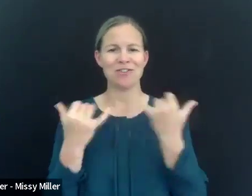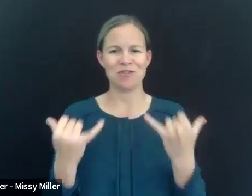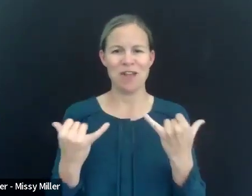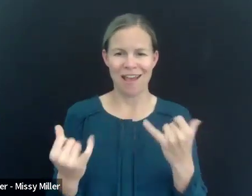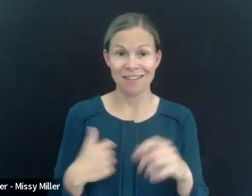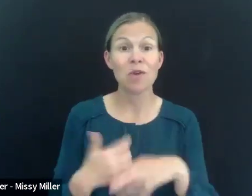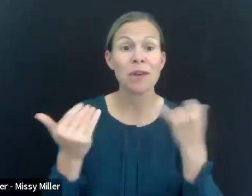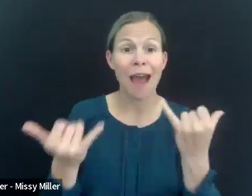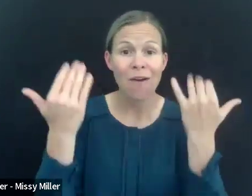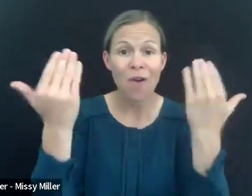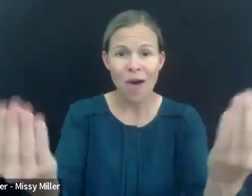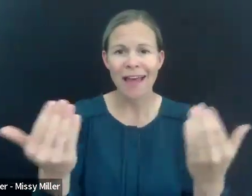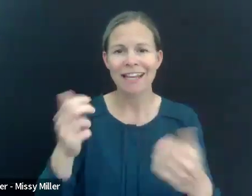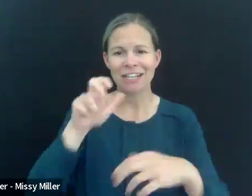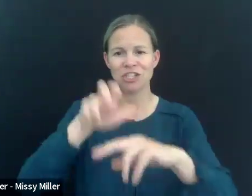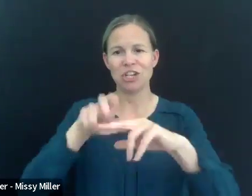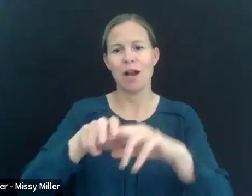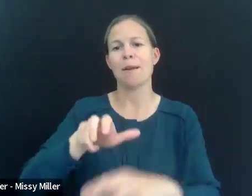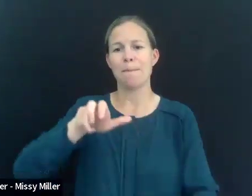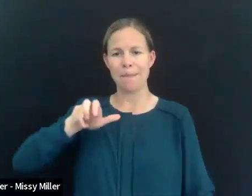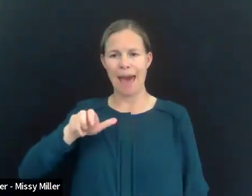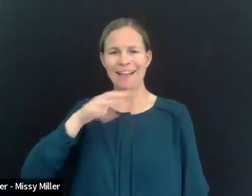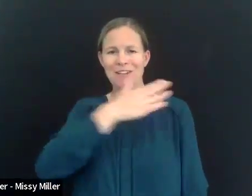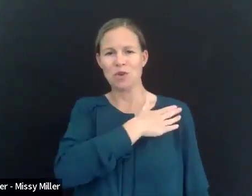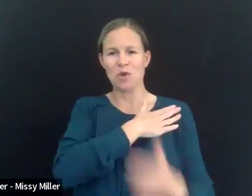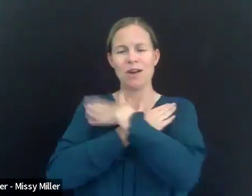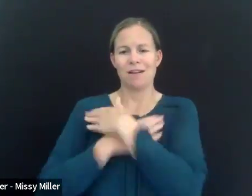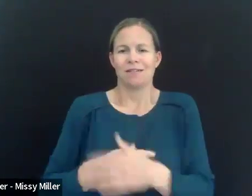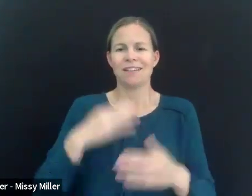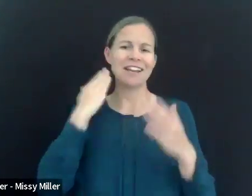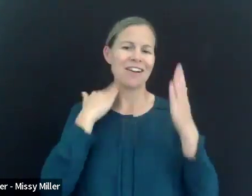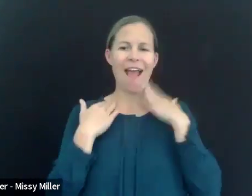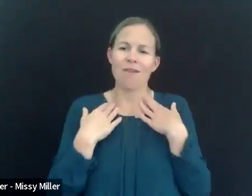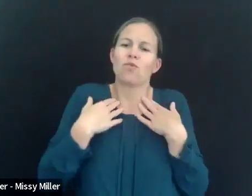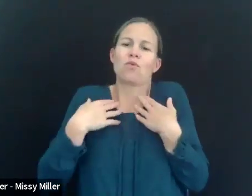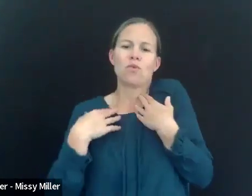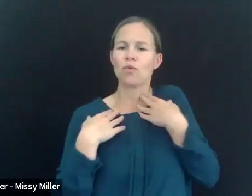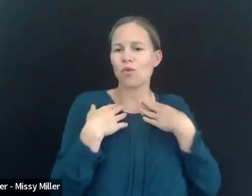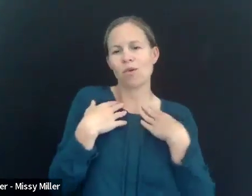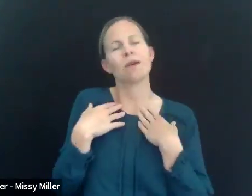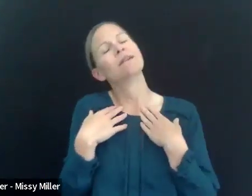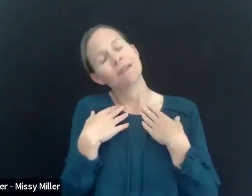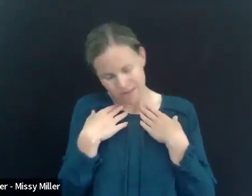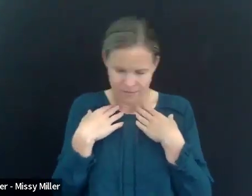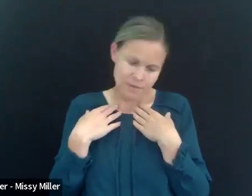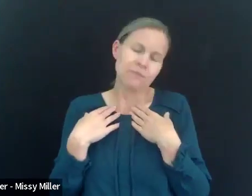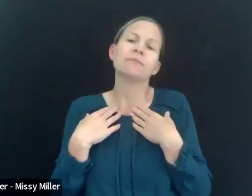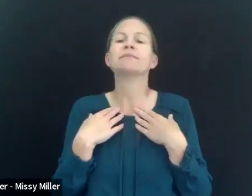back. Maybe just give your shoulders some love, your neck some love. You might have been on Zoom a little bit